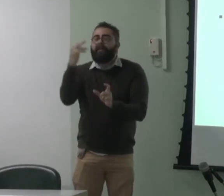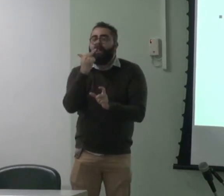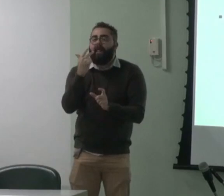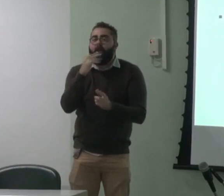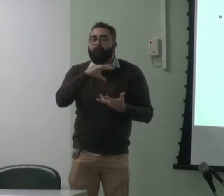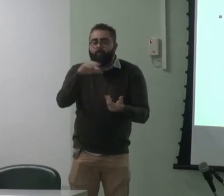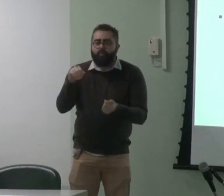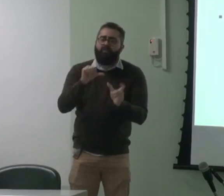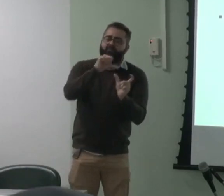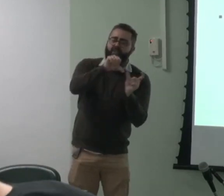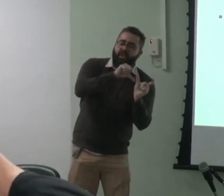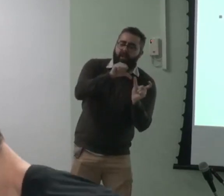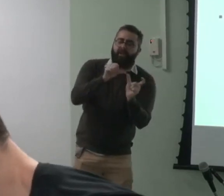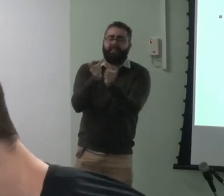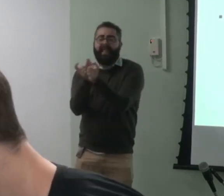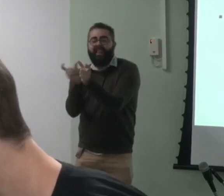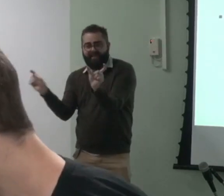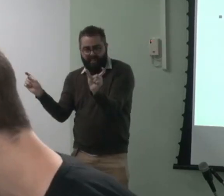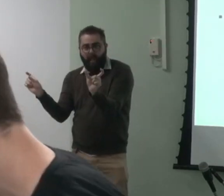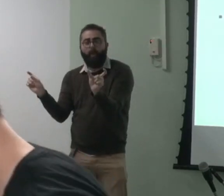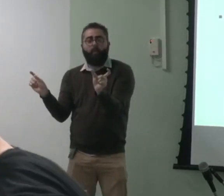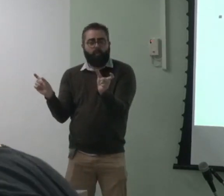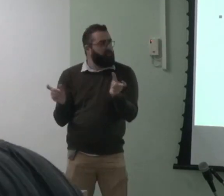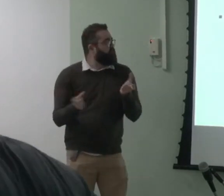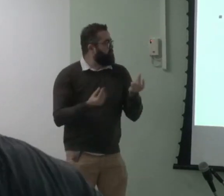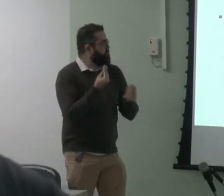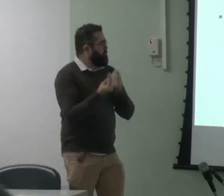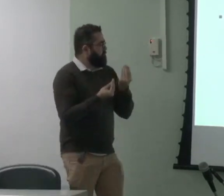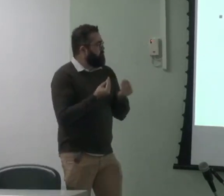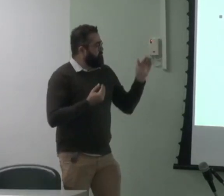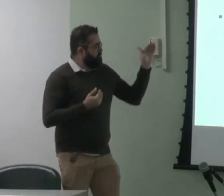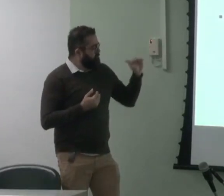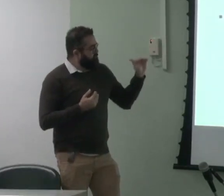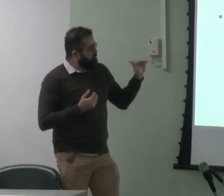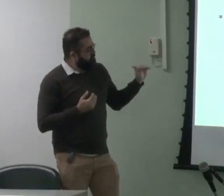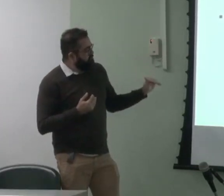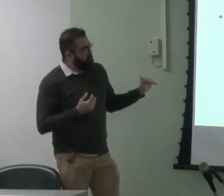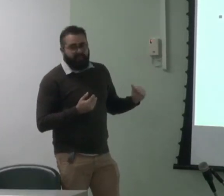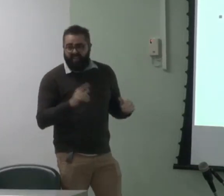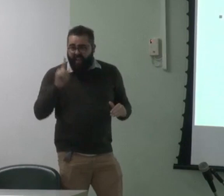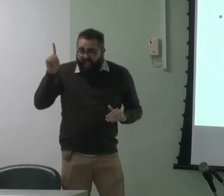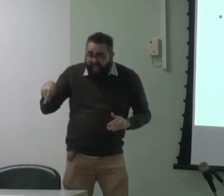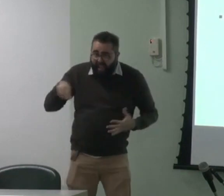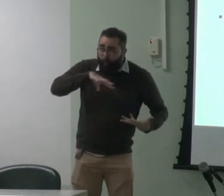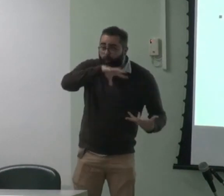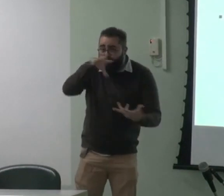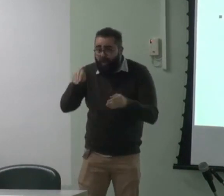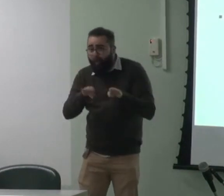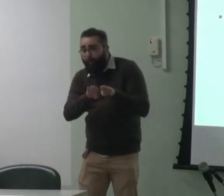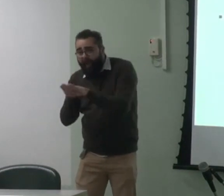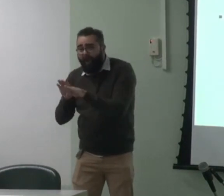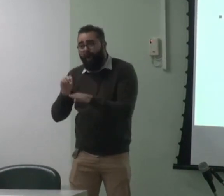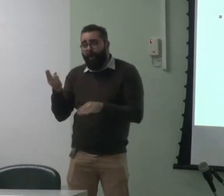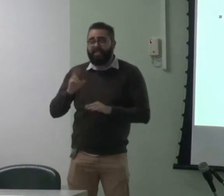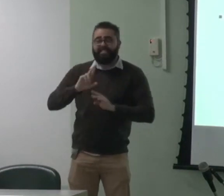are grouped according to how they were derived. And to close the overview